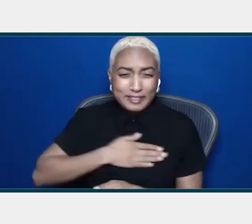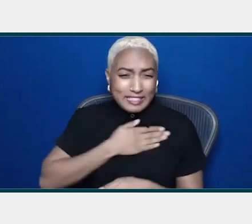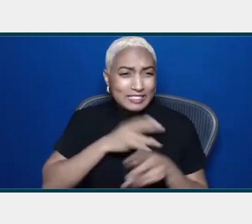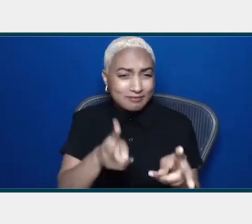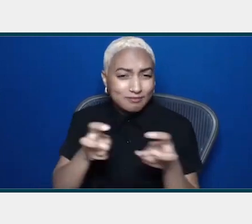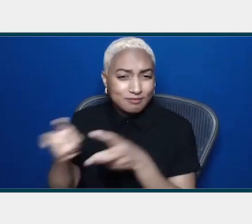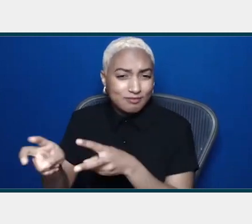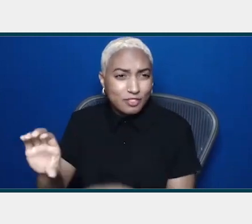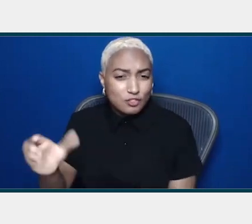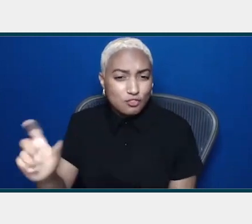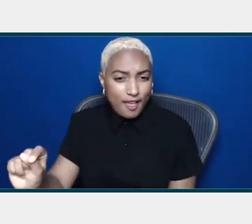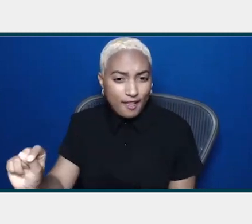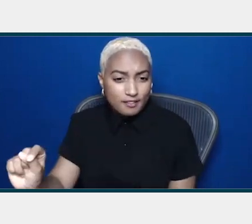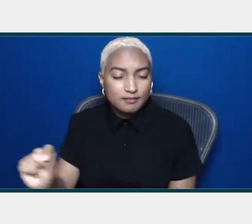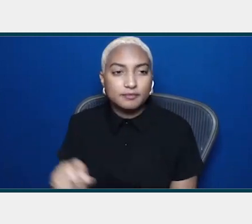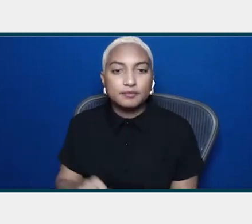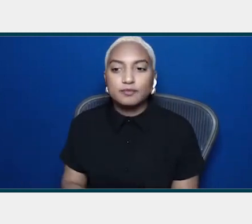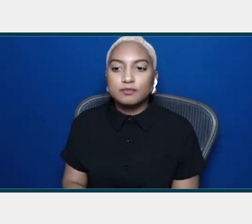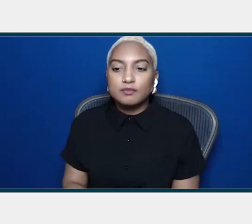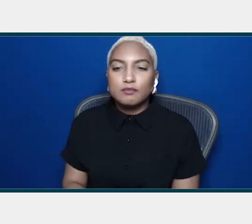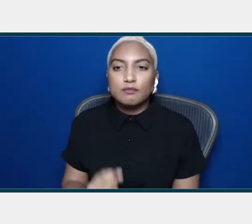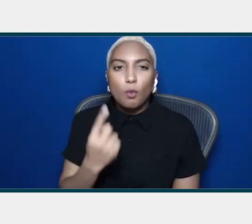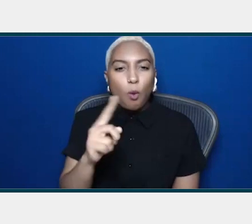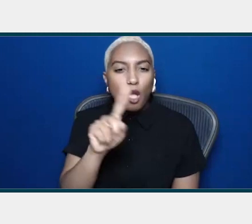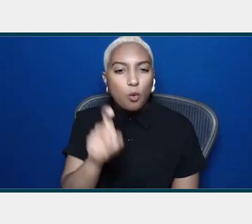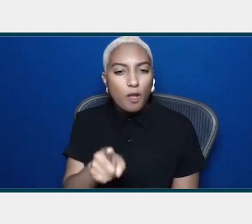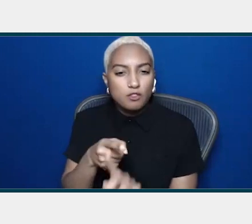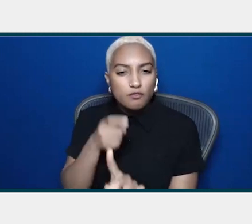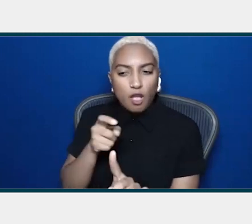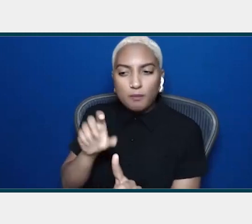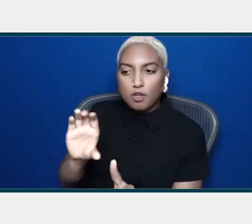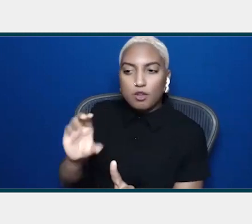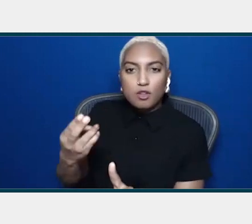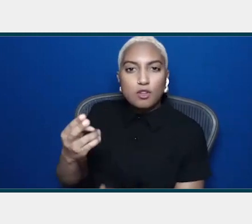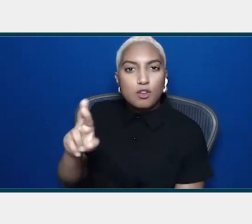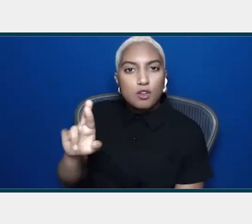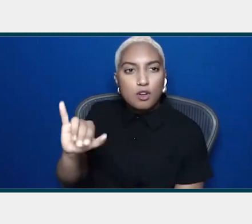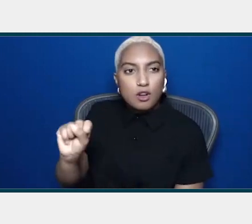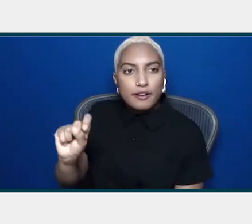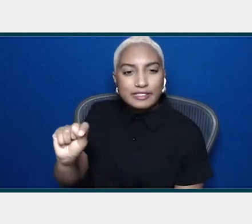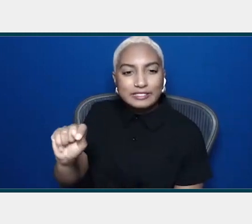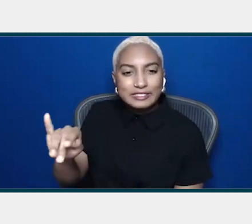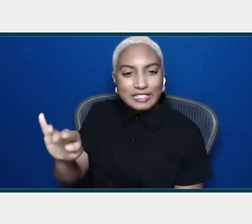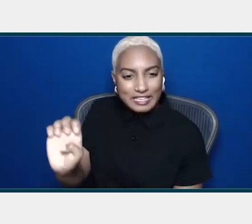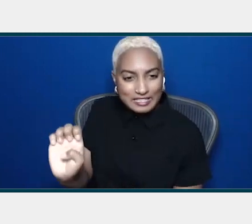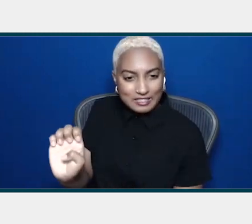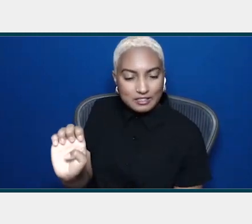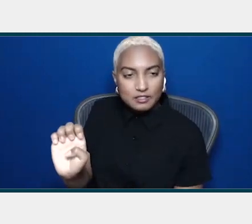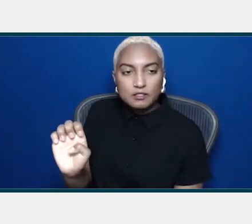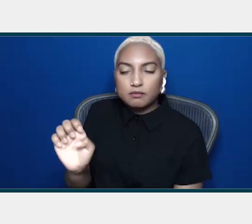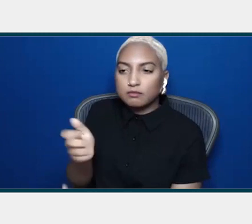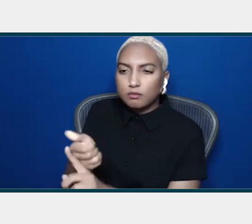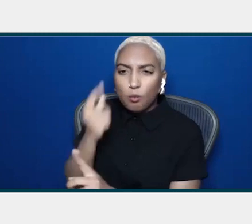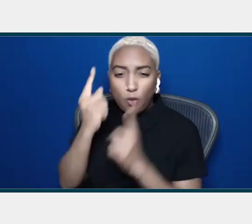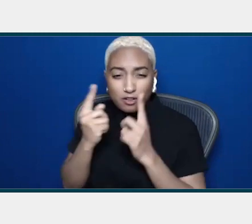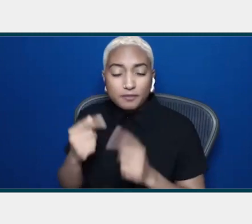is wondering, I have a friend and colleague who is deaf, and our state and national professional association does nothing to help